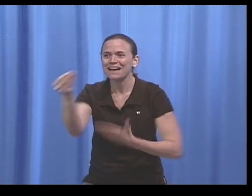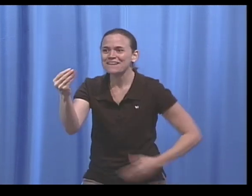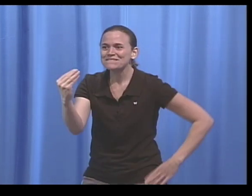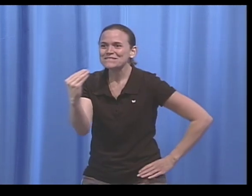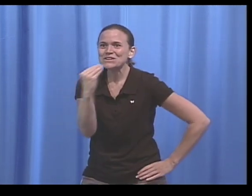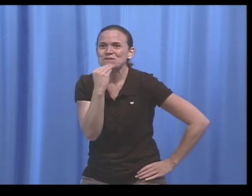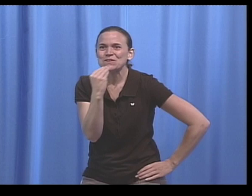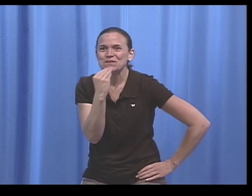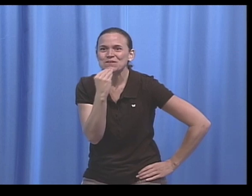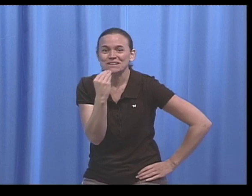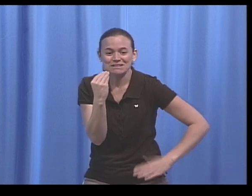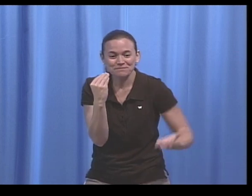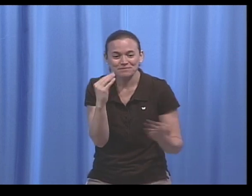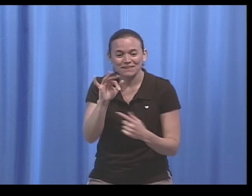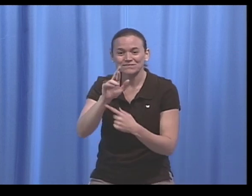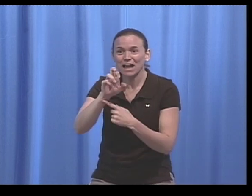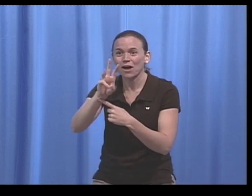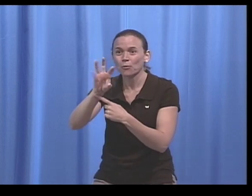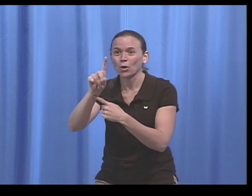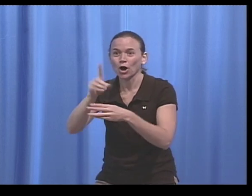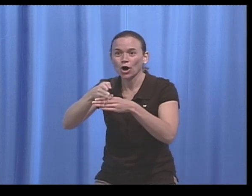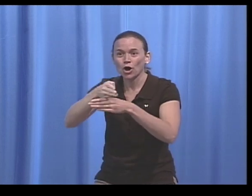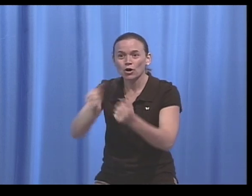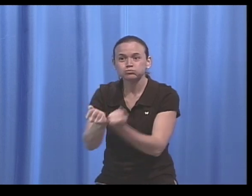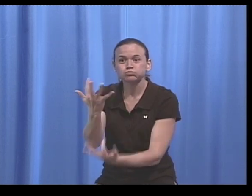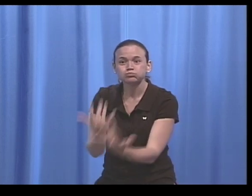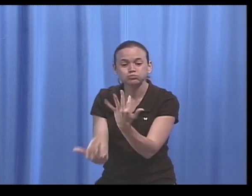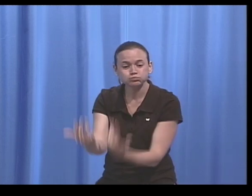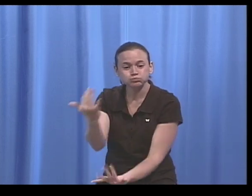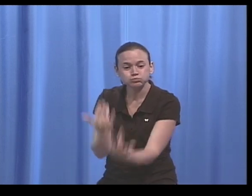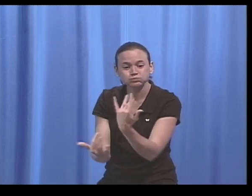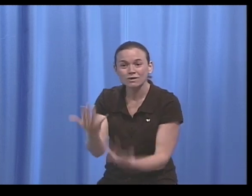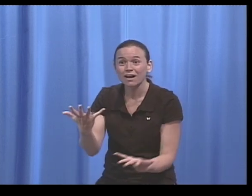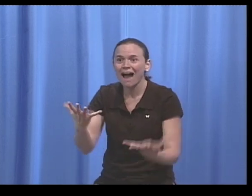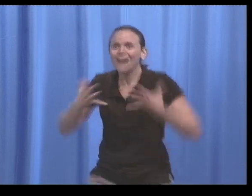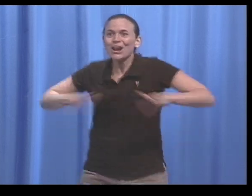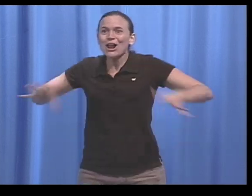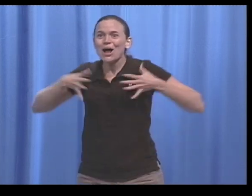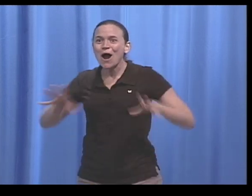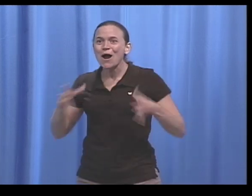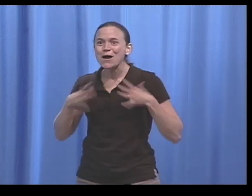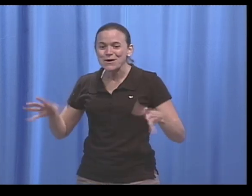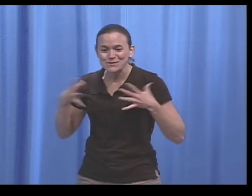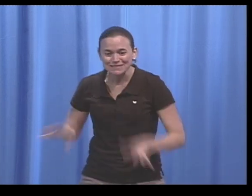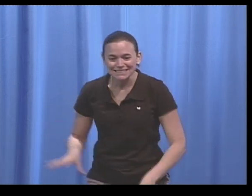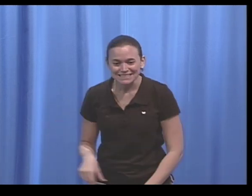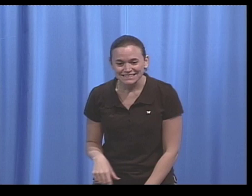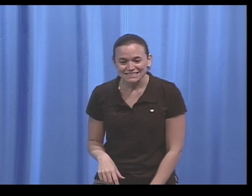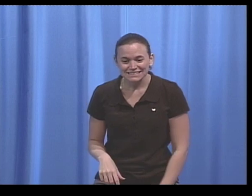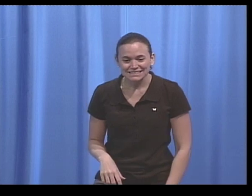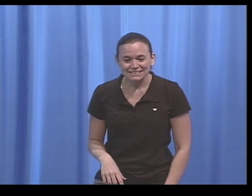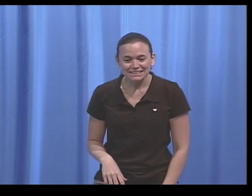For now they could buy food, firewood, and clothes.